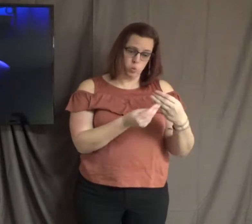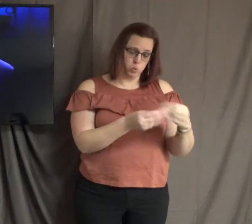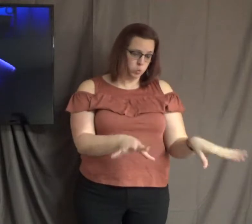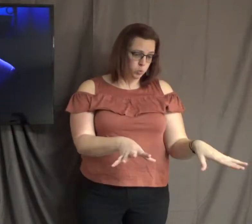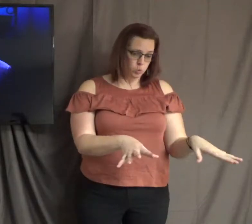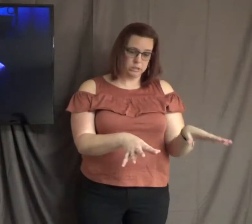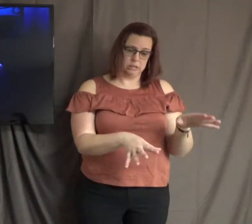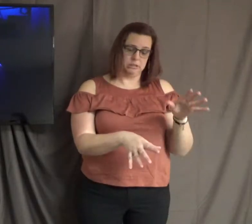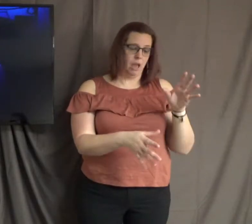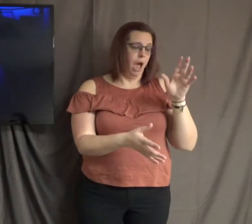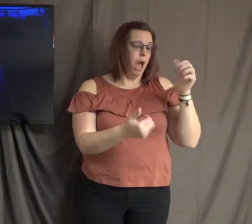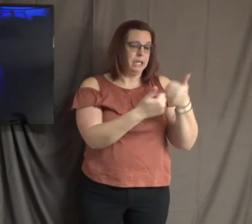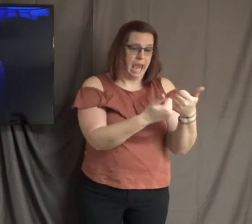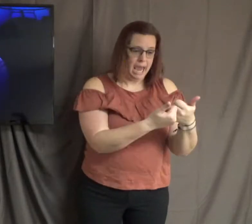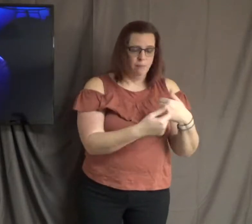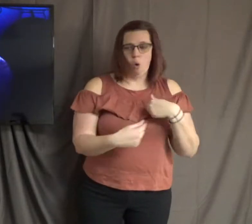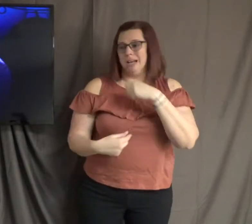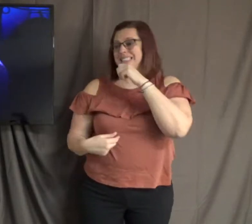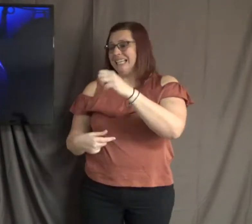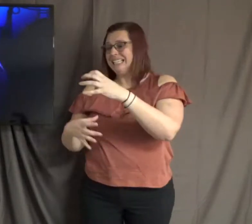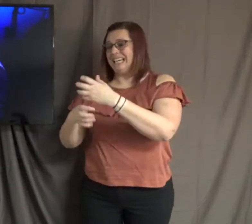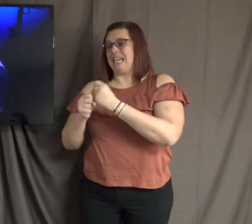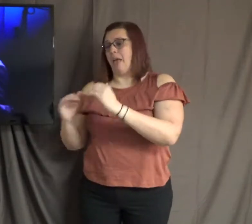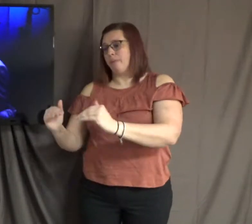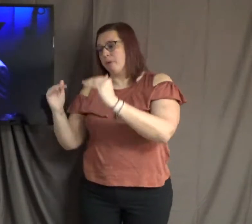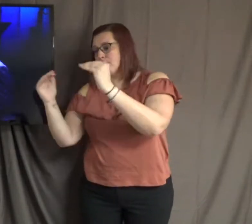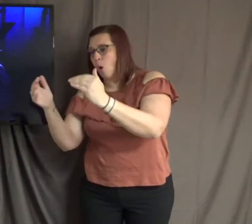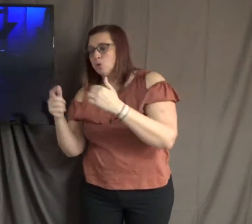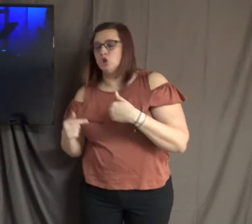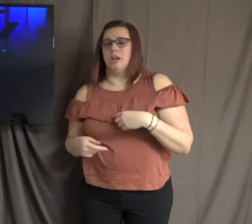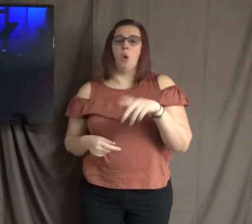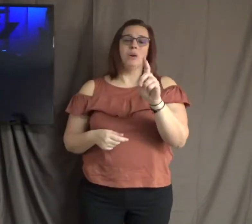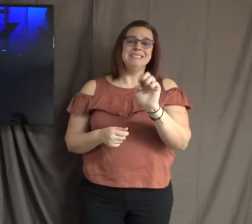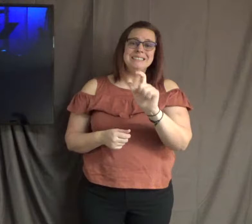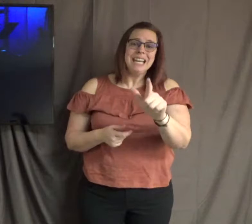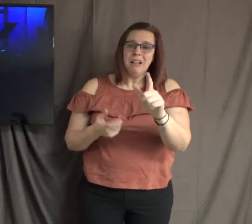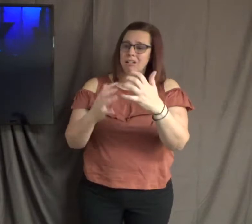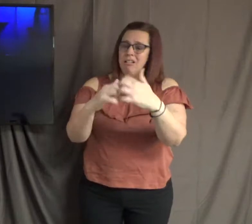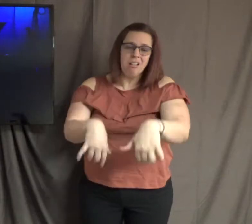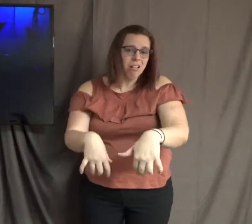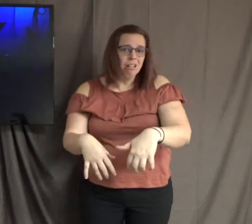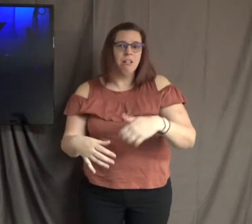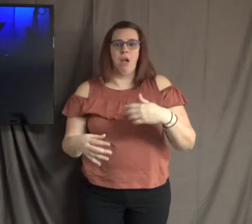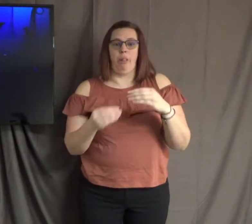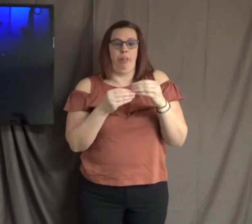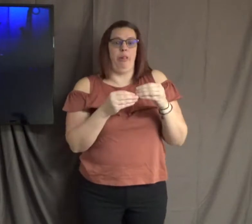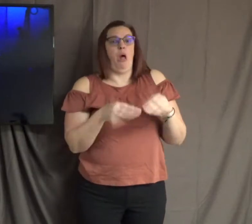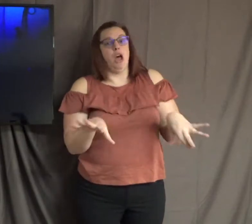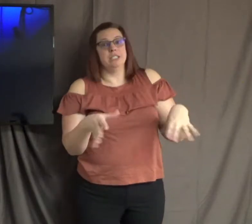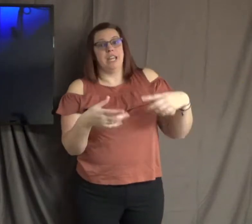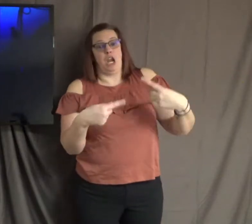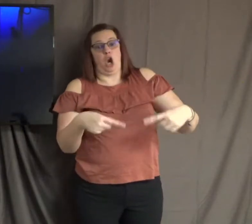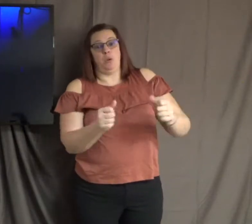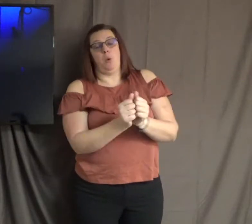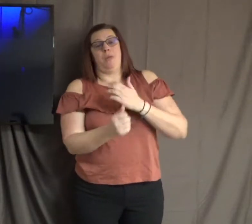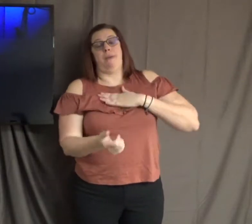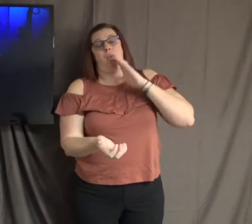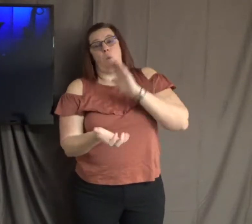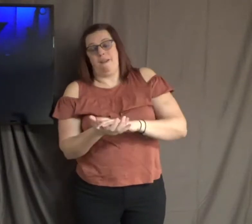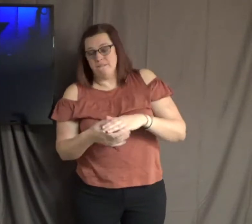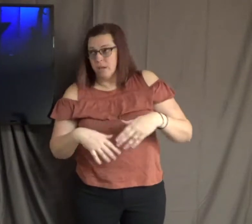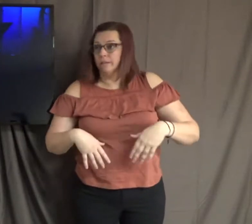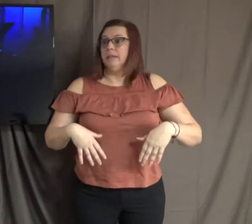my idea wasn't moved forward or I lost an argument with my wife, whatever it may be, I've learned there are